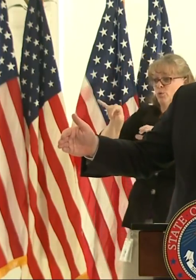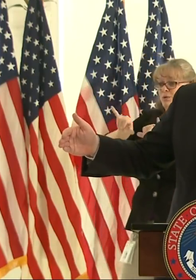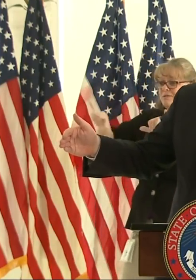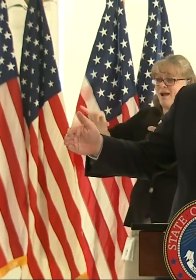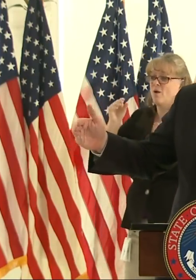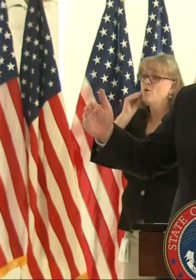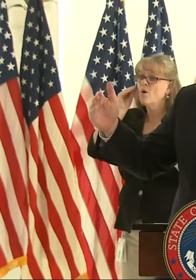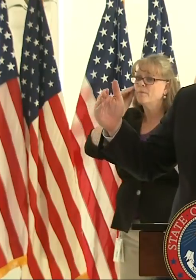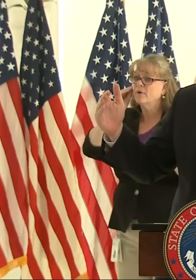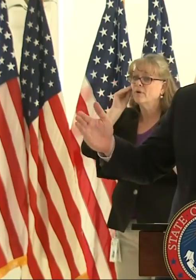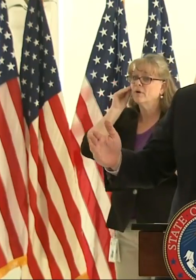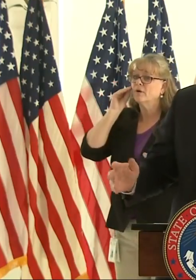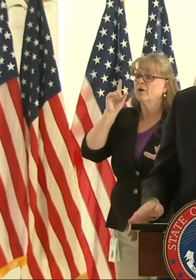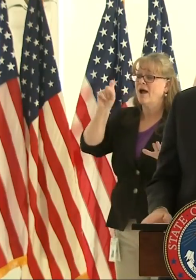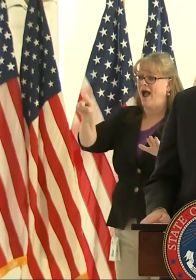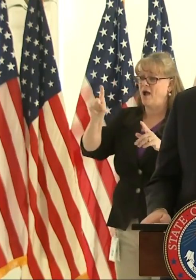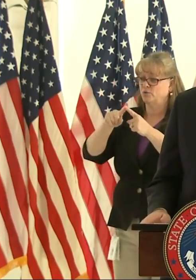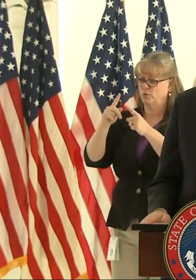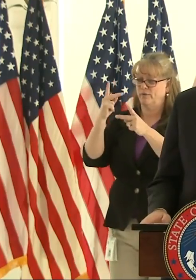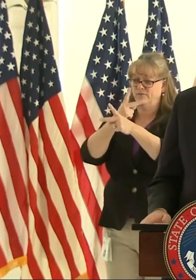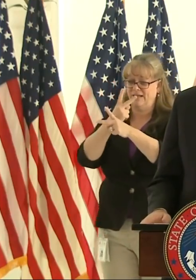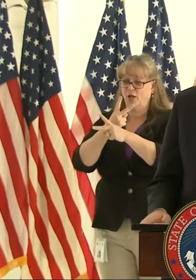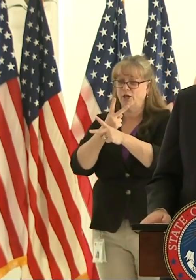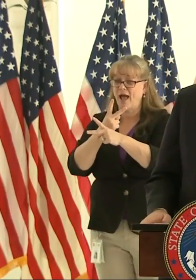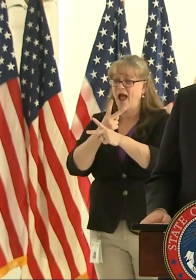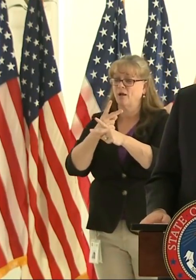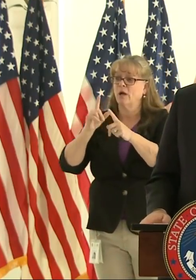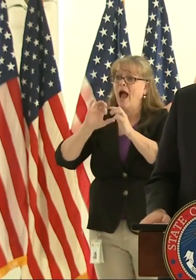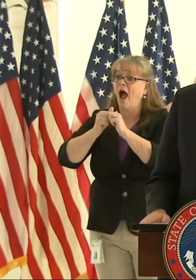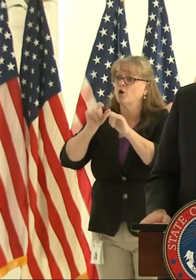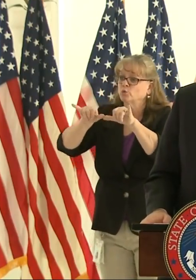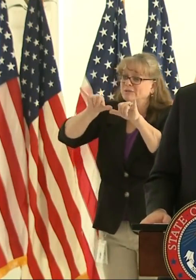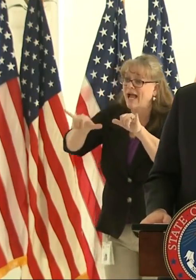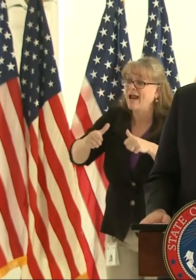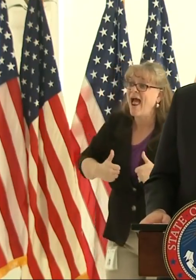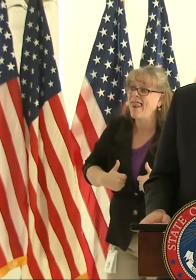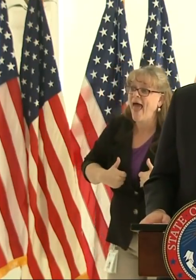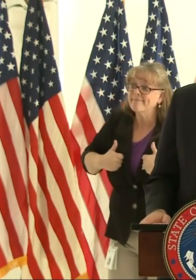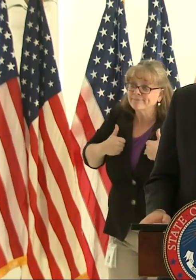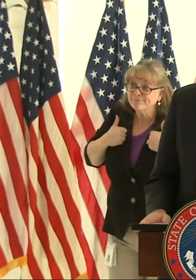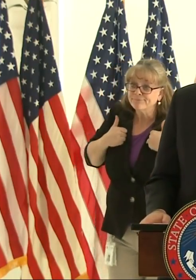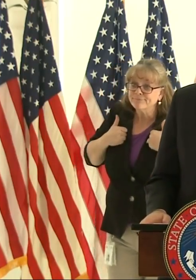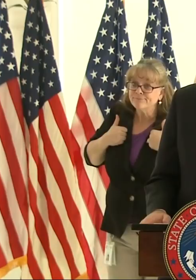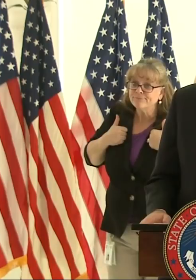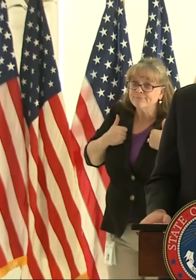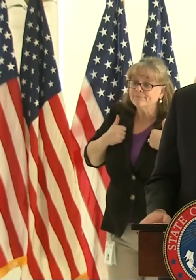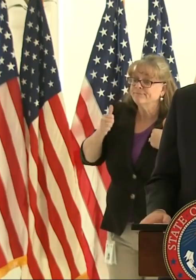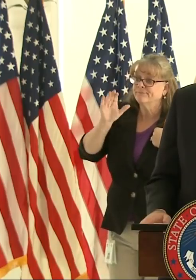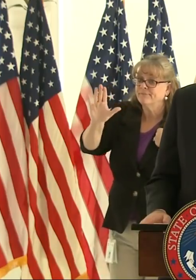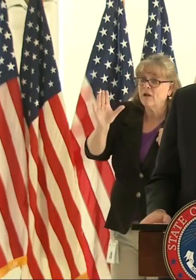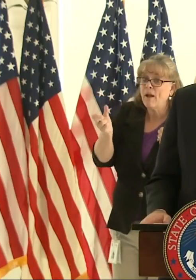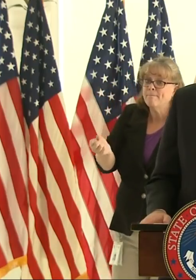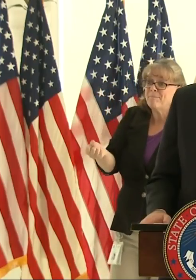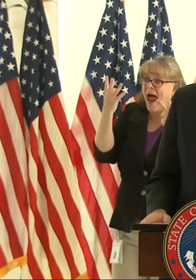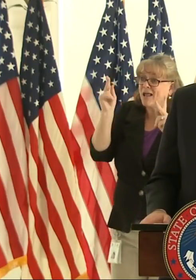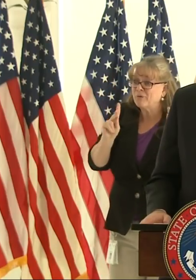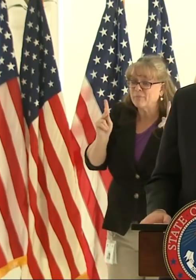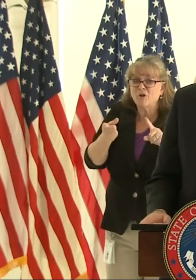meaning there are so many Coloradans who don't have the luxury of being able to stay at home and work from home and be home whenever they